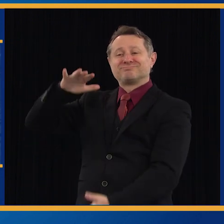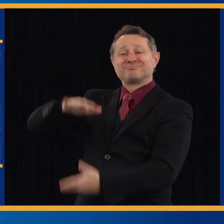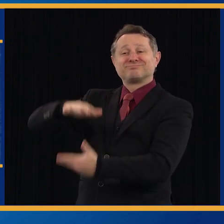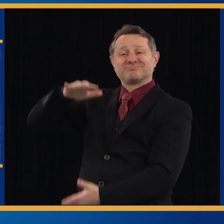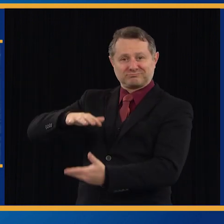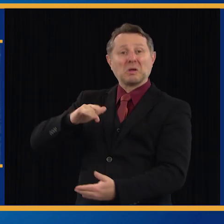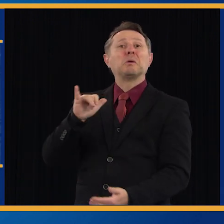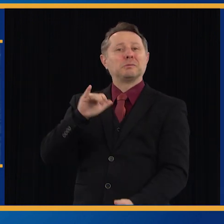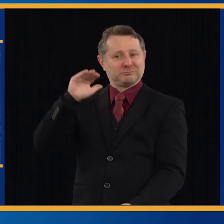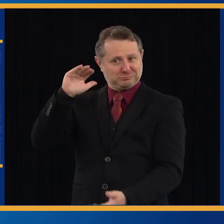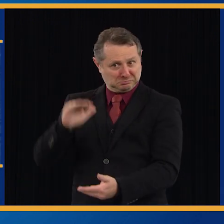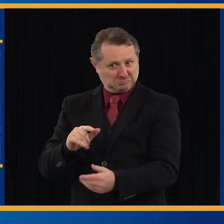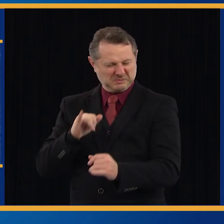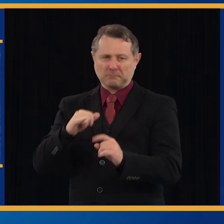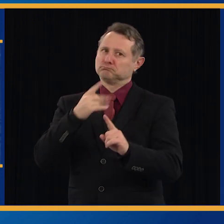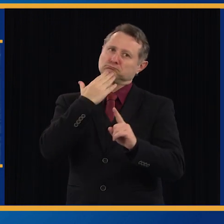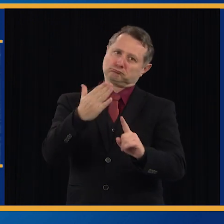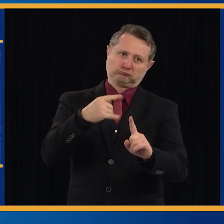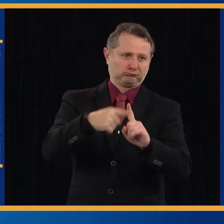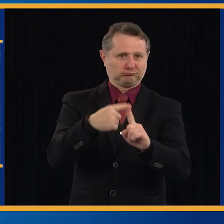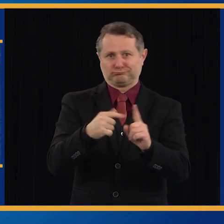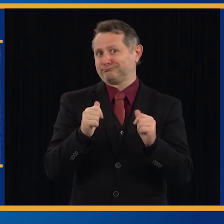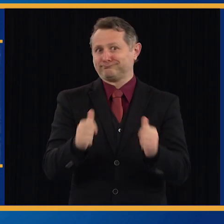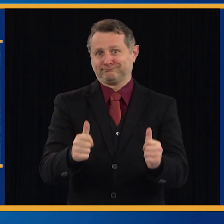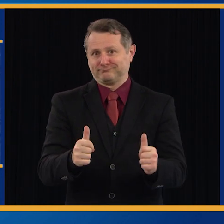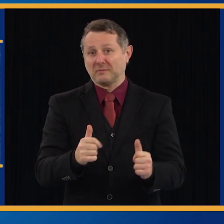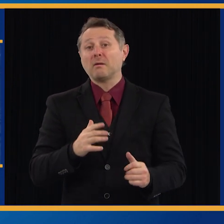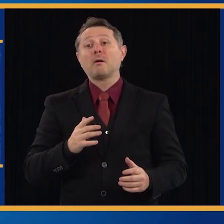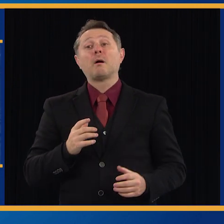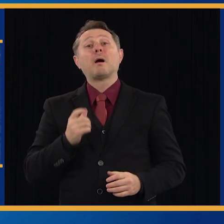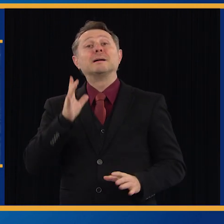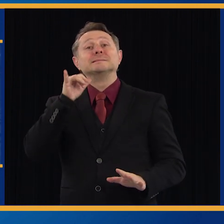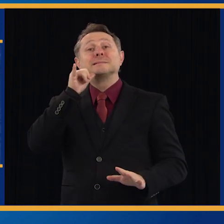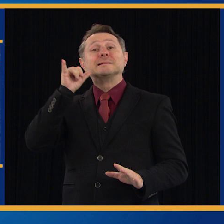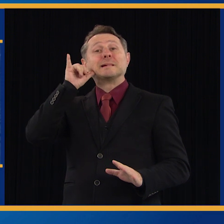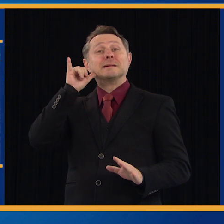news. Not down as much as yesterday, but down.